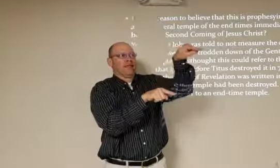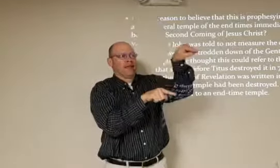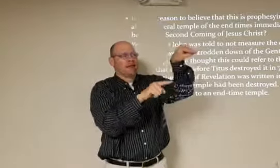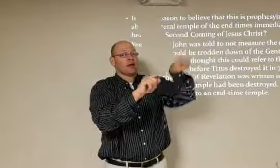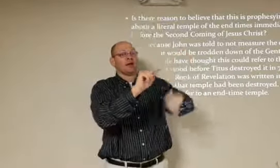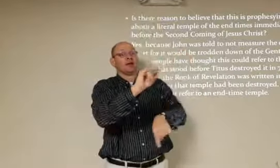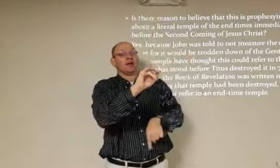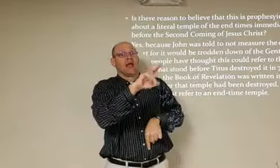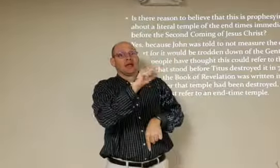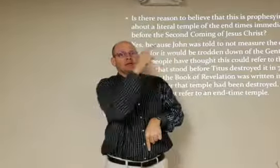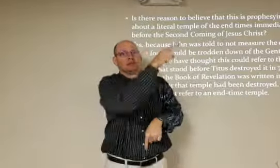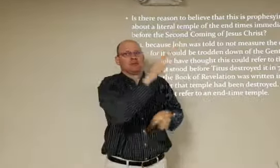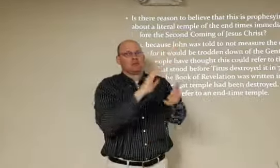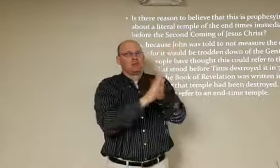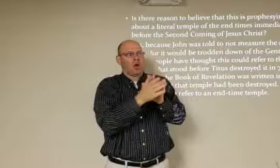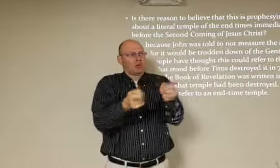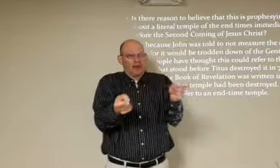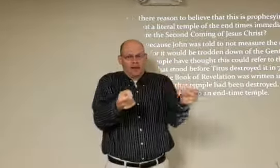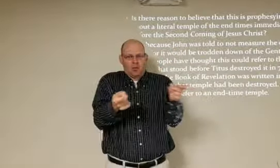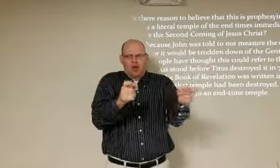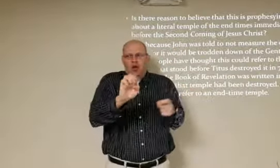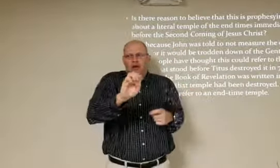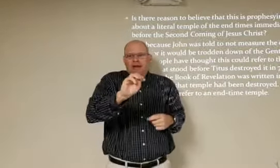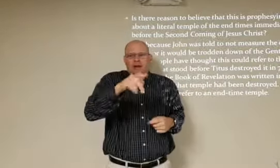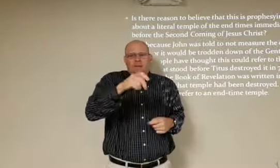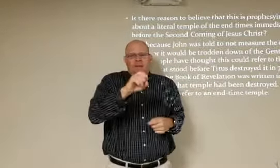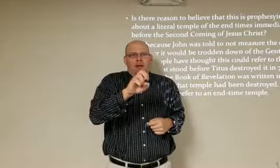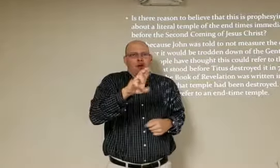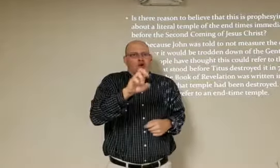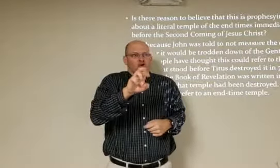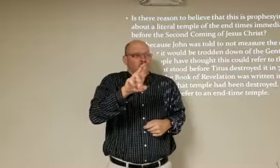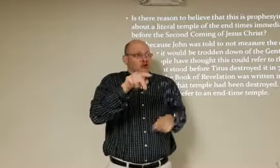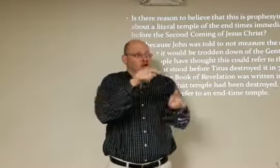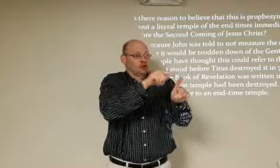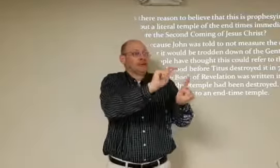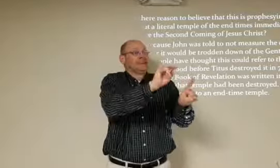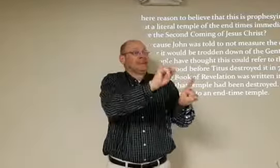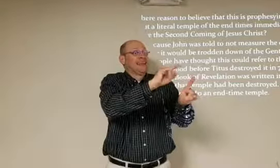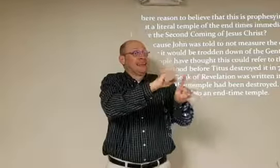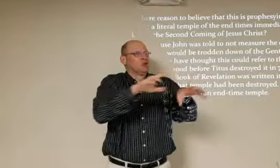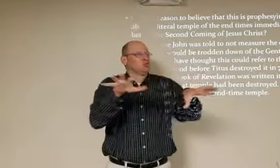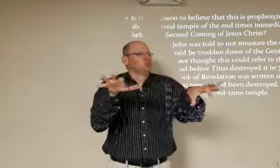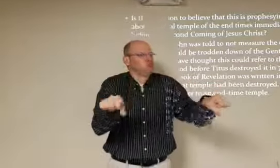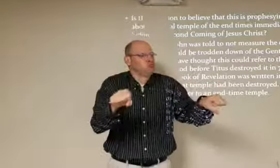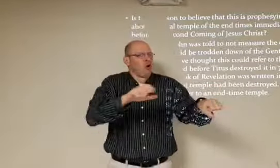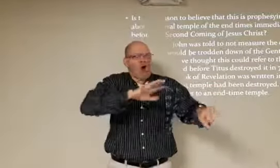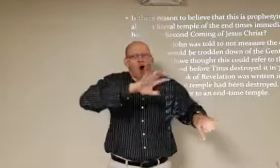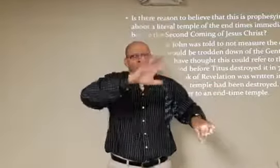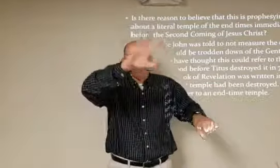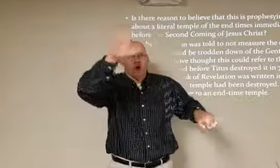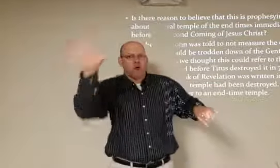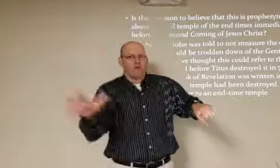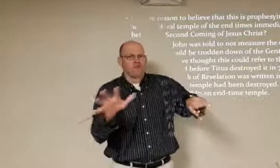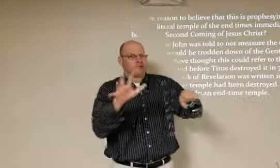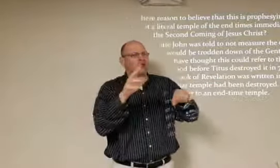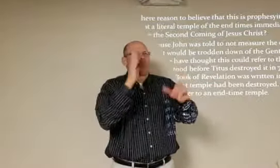ending there, what happens there, Titus becomes kind of the commander. He takes over that